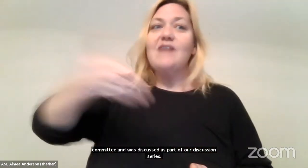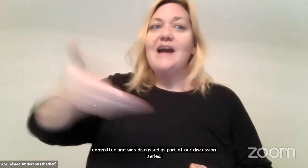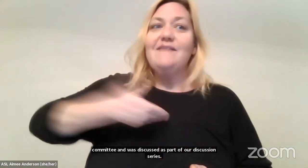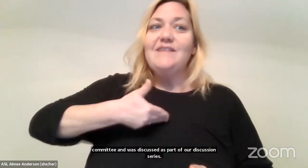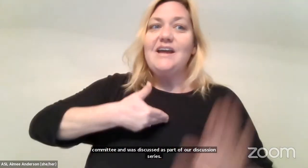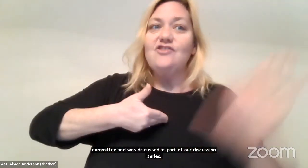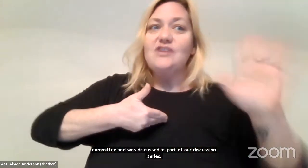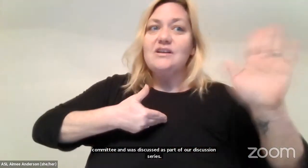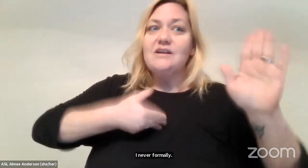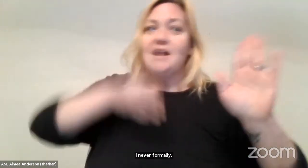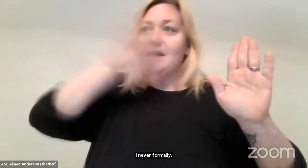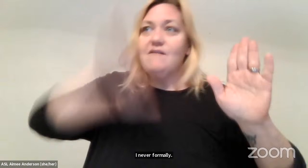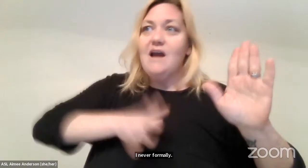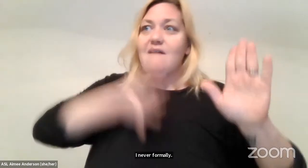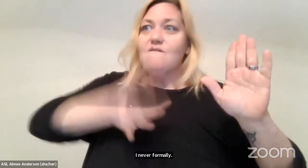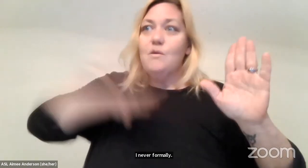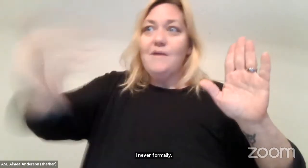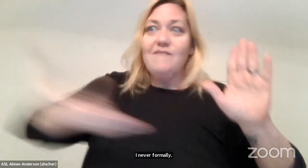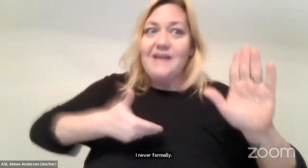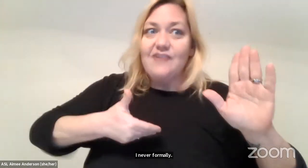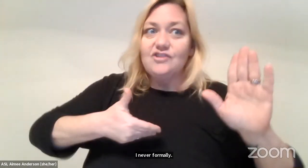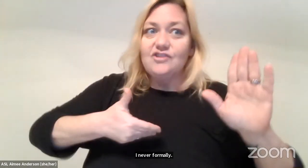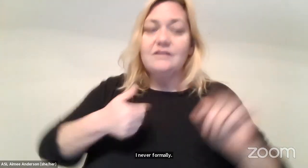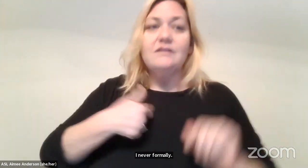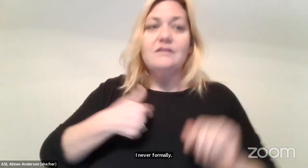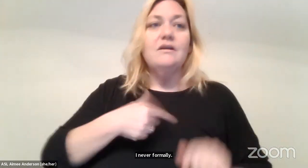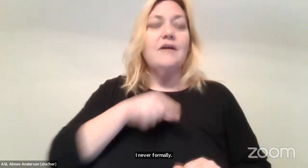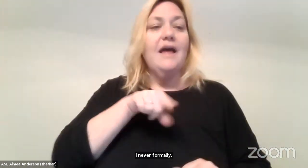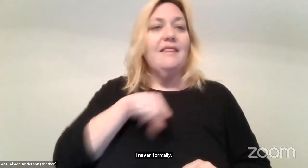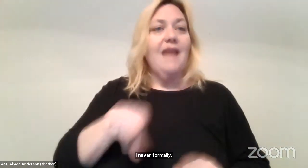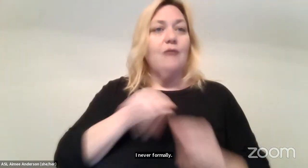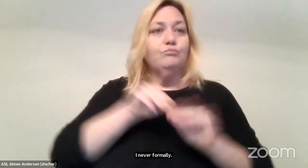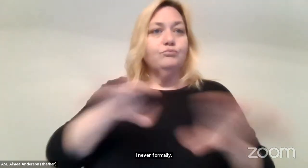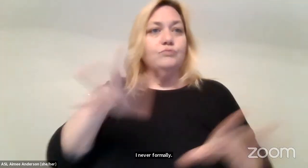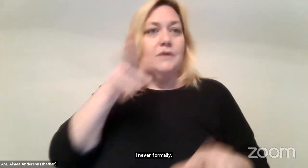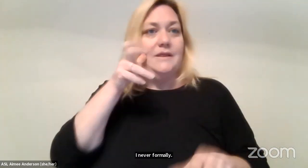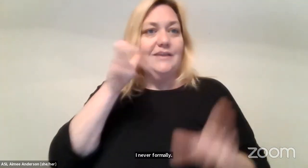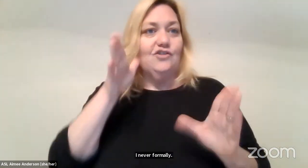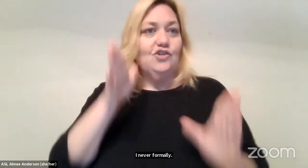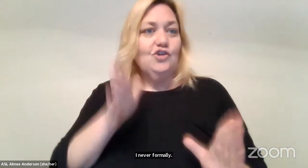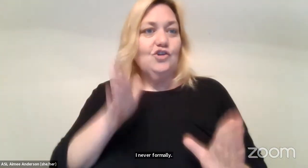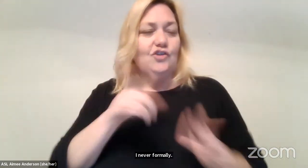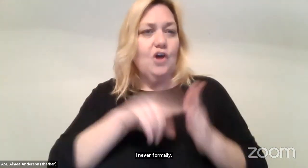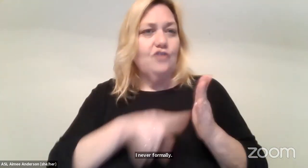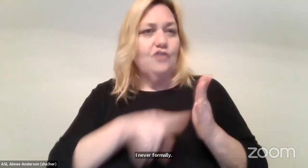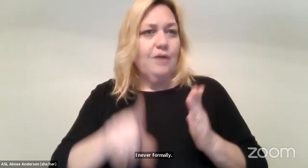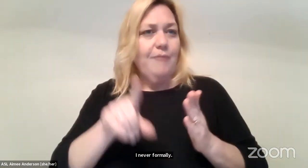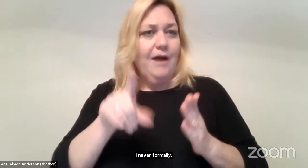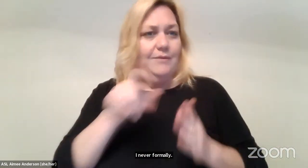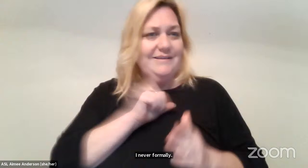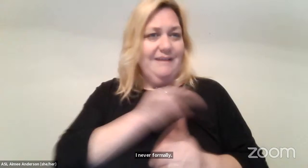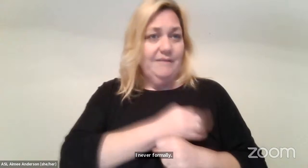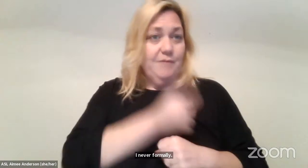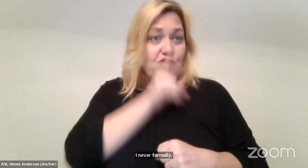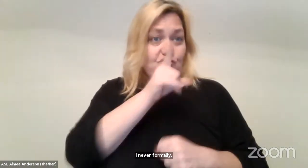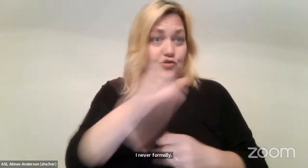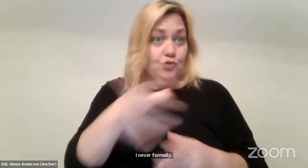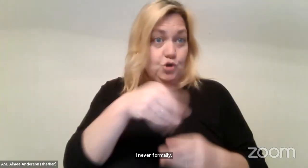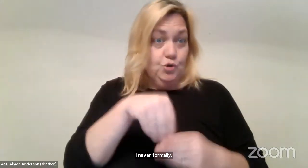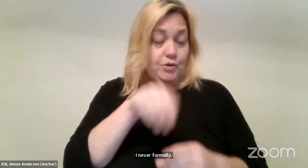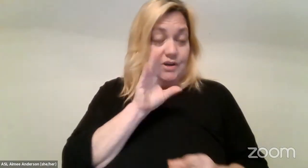invitation. okay, well, that certainly went out to the entire listserv, so we'll check back with staff to ensure you were included in that in the